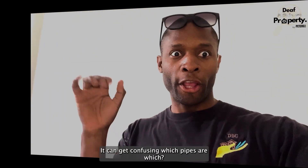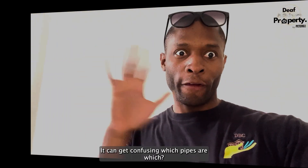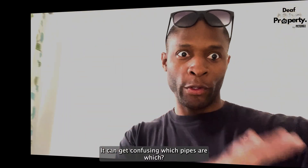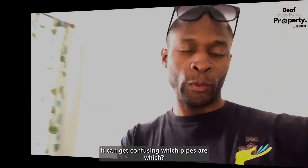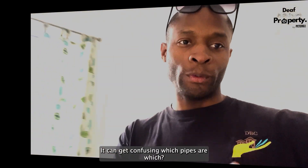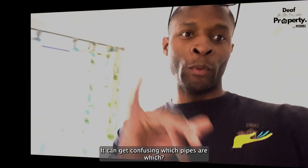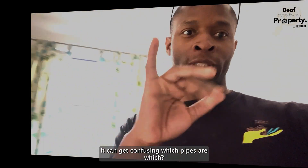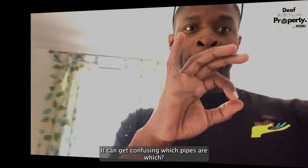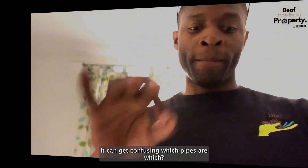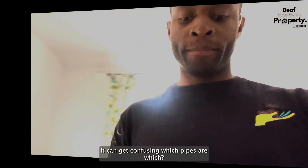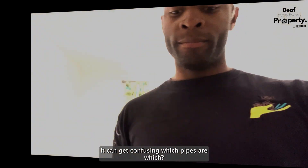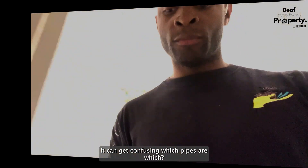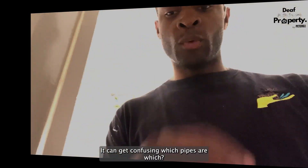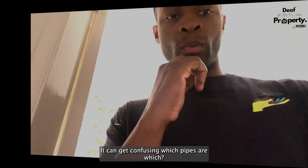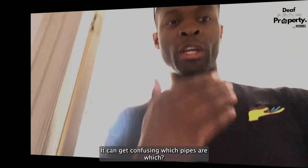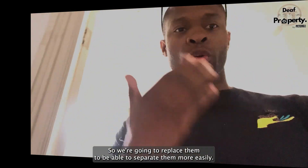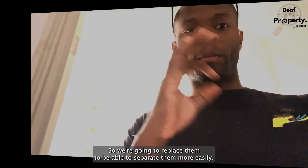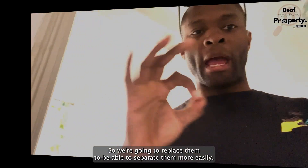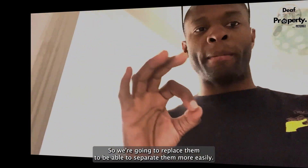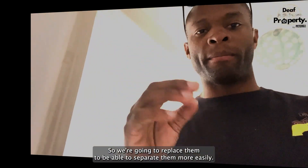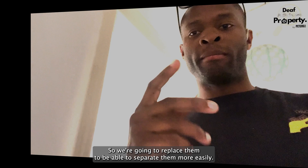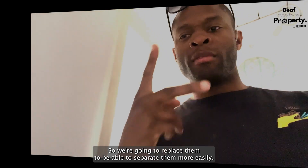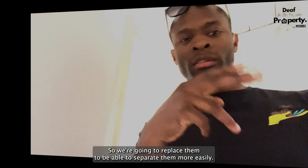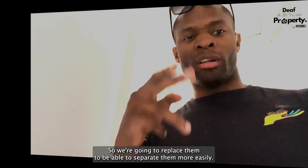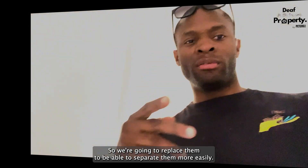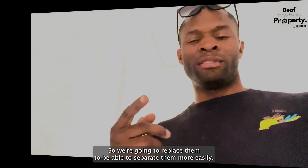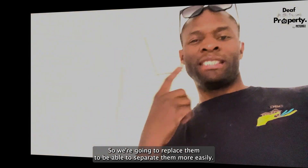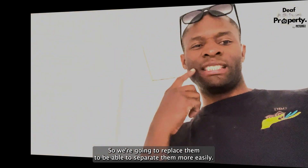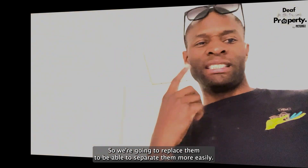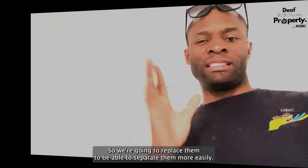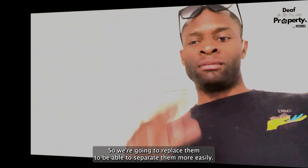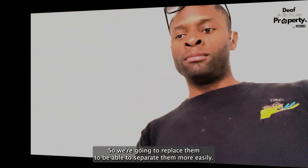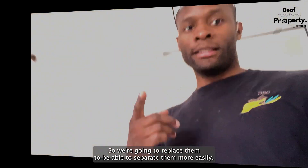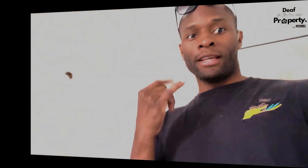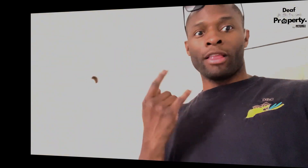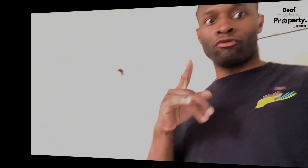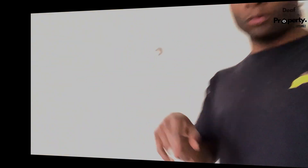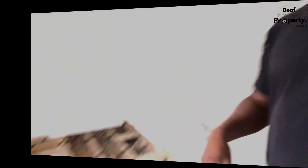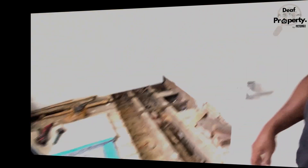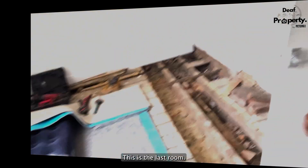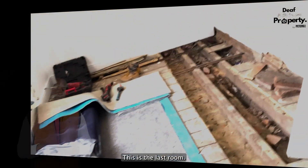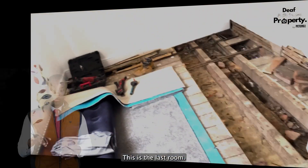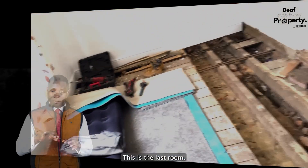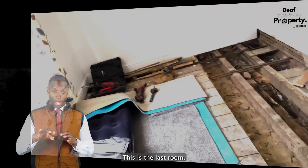It can get confusing which pipes are which, so we're going to replace them to be able to separate them more easily. This is the last